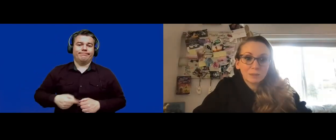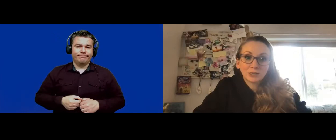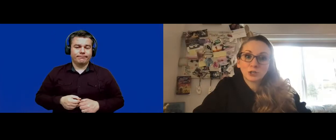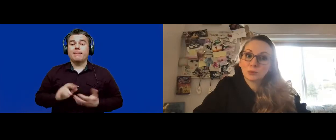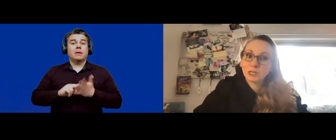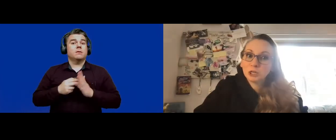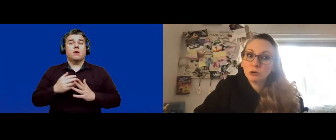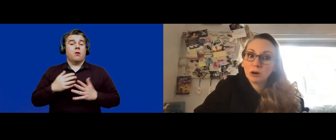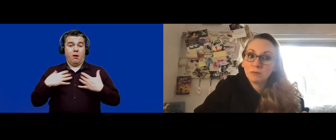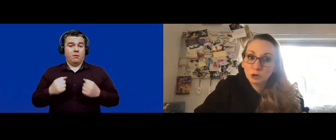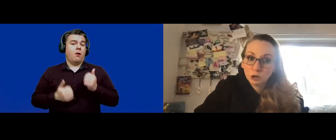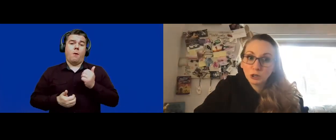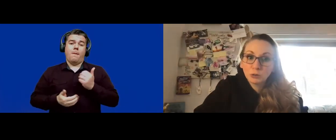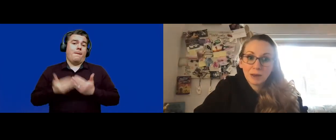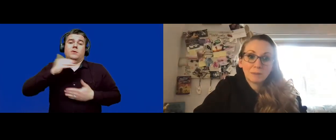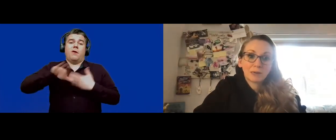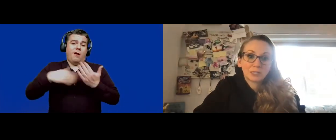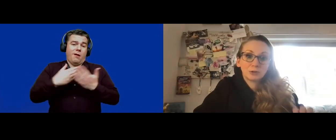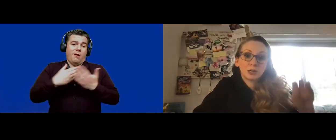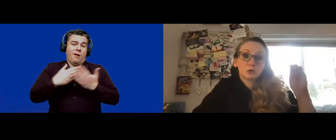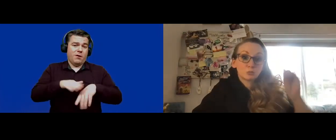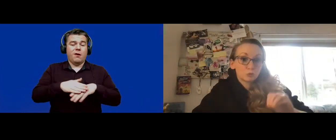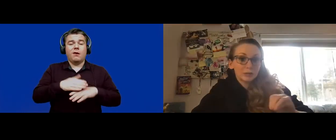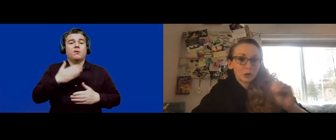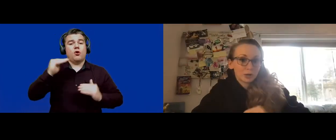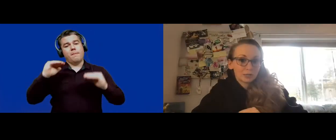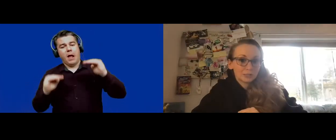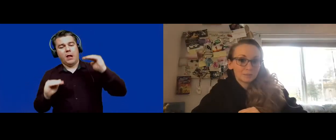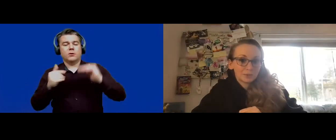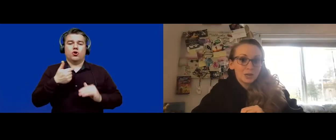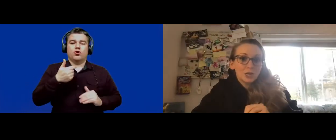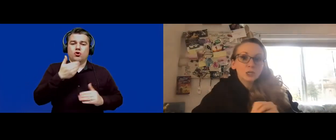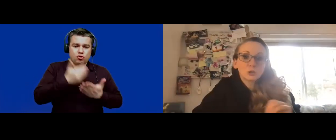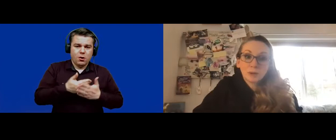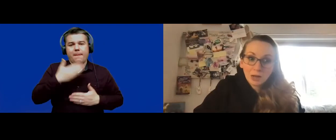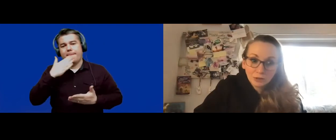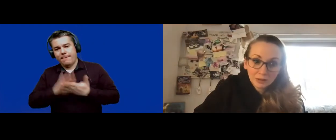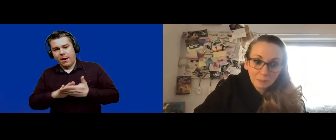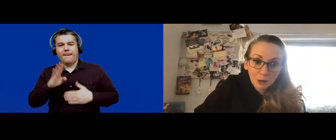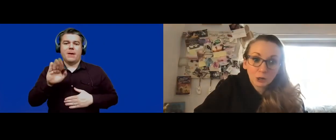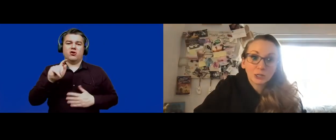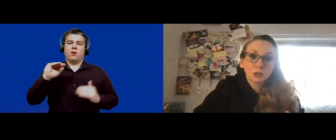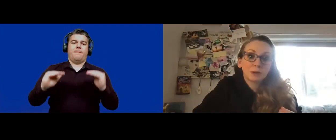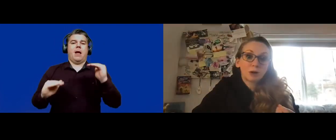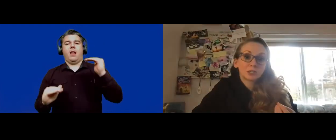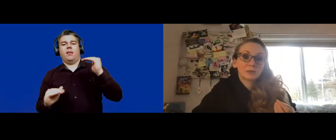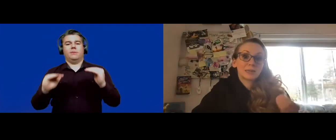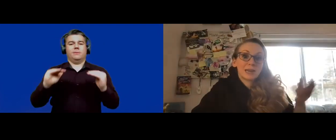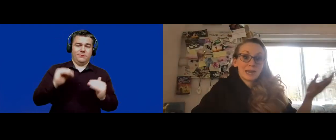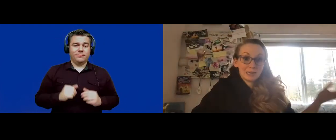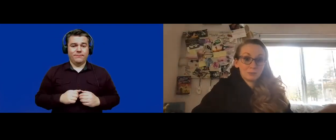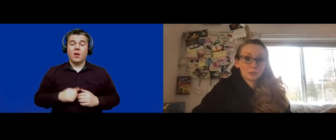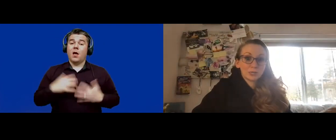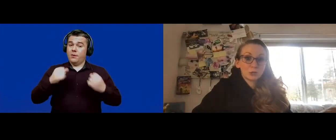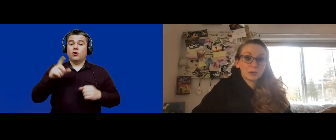entirely depends on the ratio of good to bad bacteria ruling our guts. So to be healthy, our gut should be